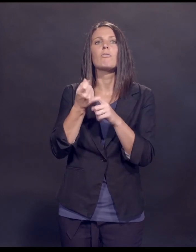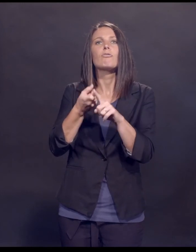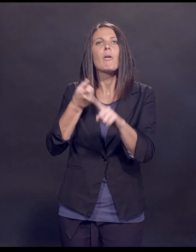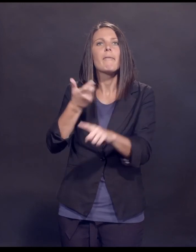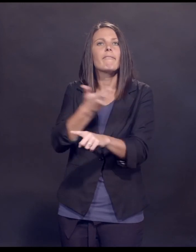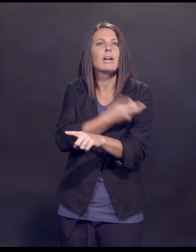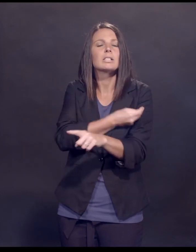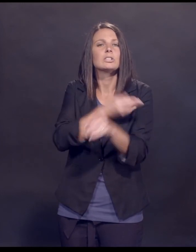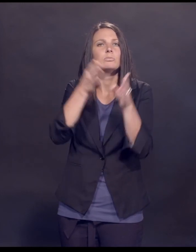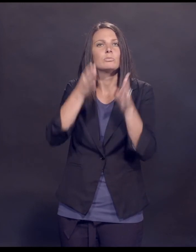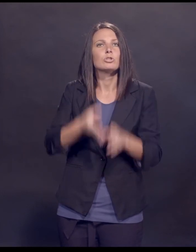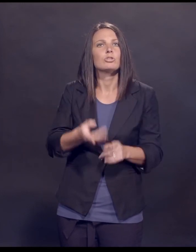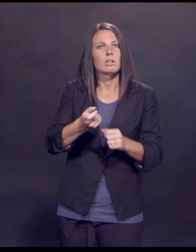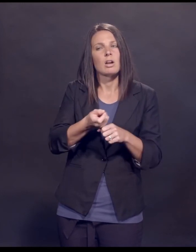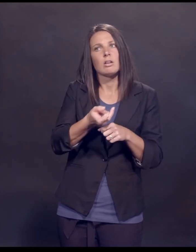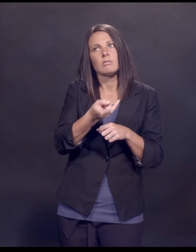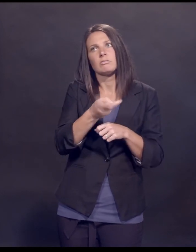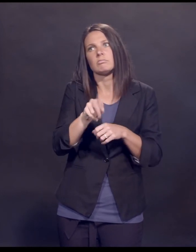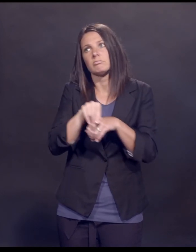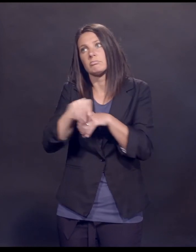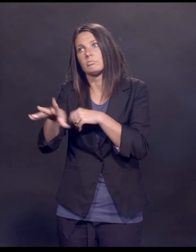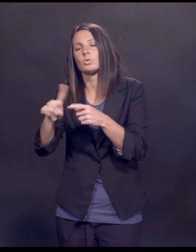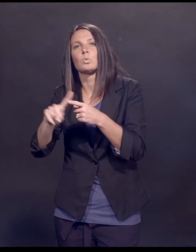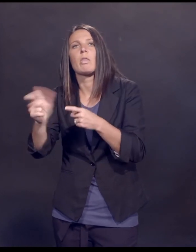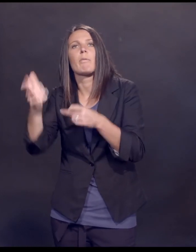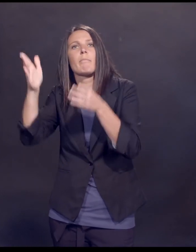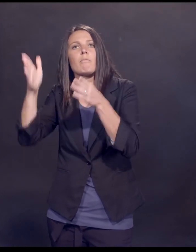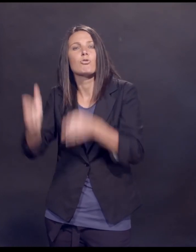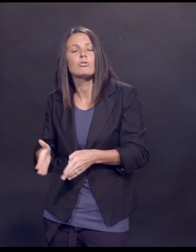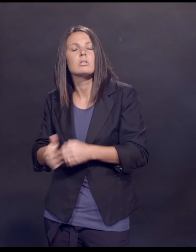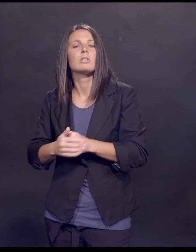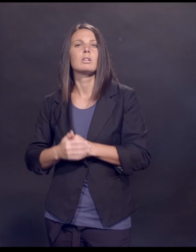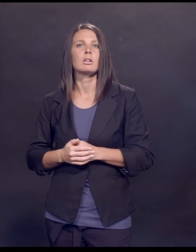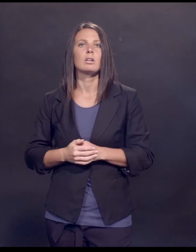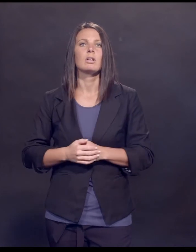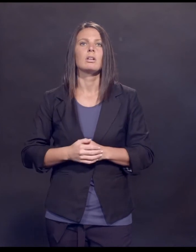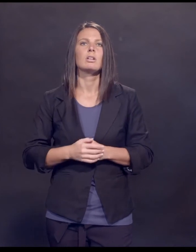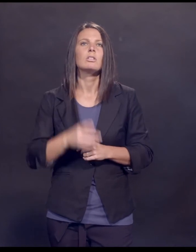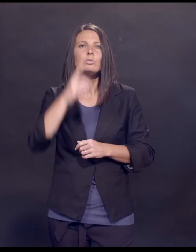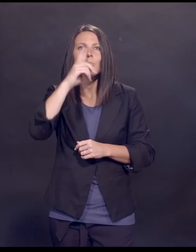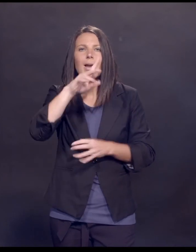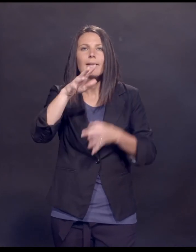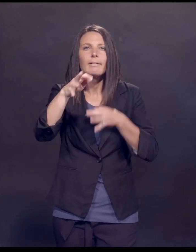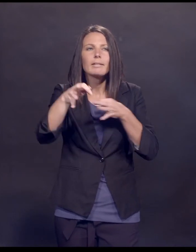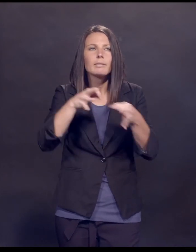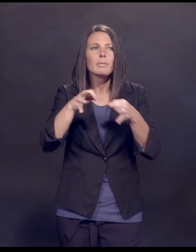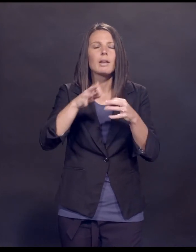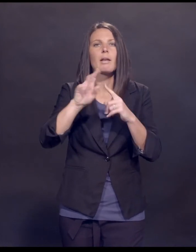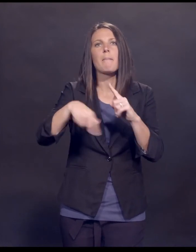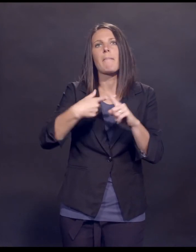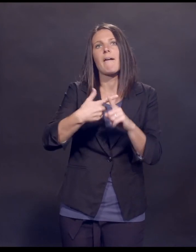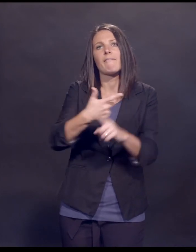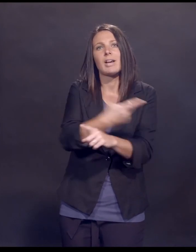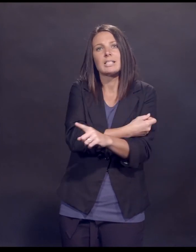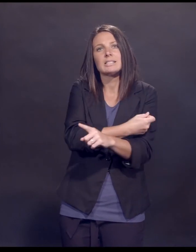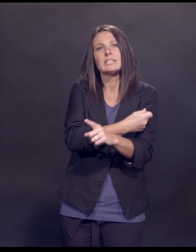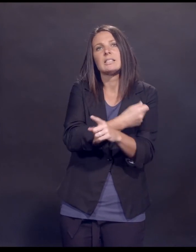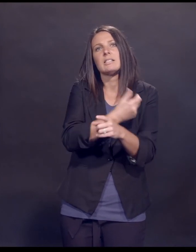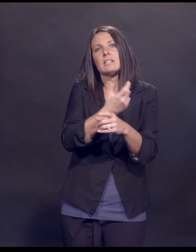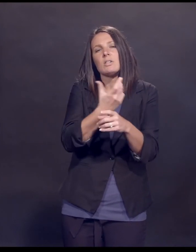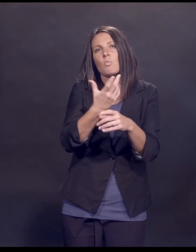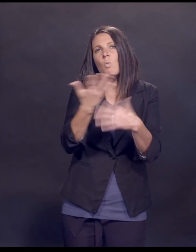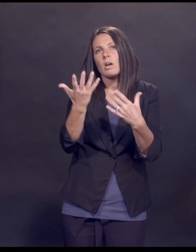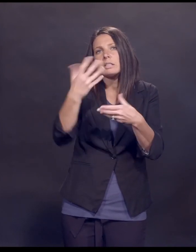vaccinated person that could be transmitted to someone else. And so that, can you speak to the vaccine components